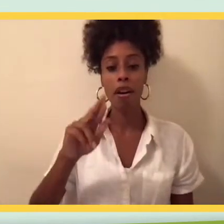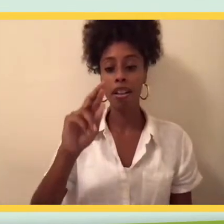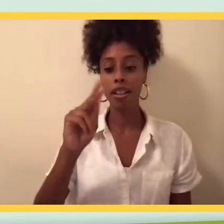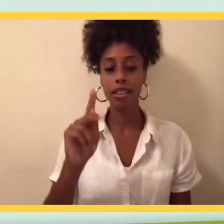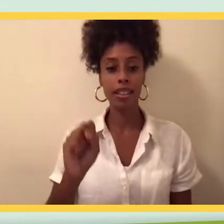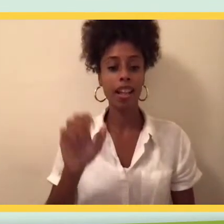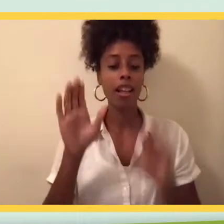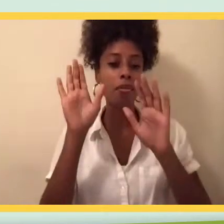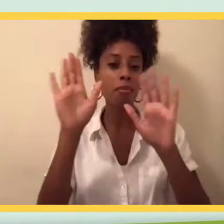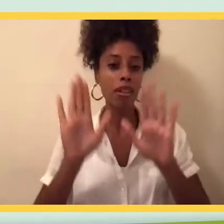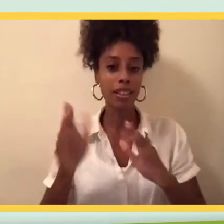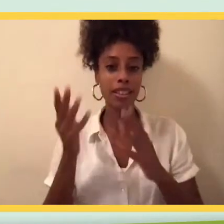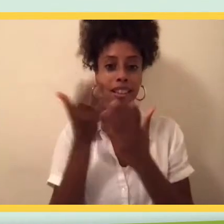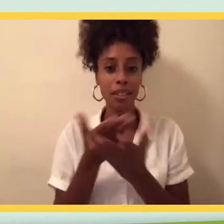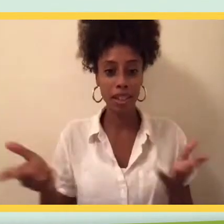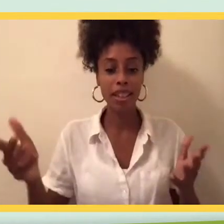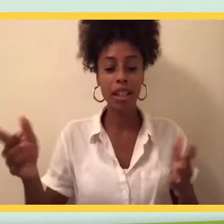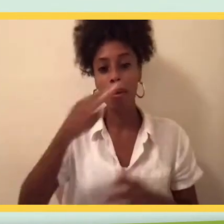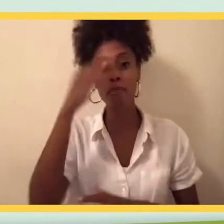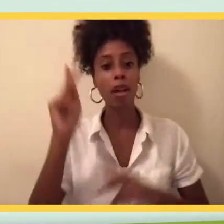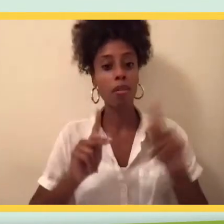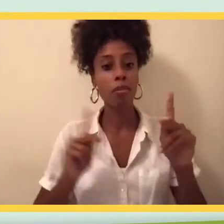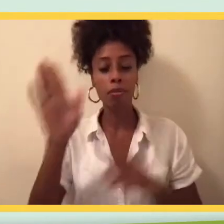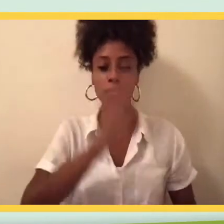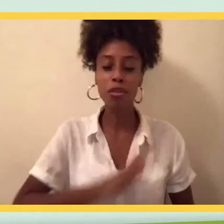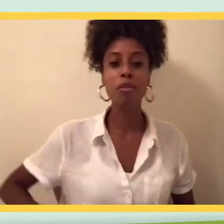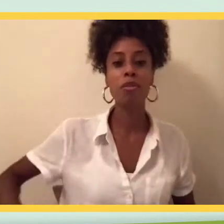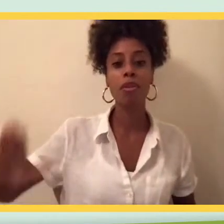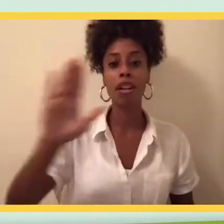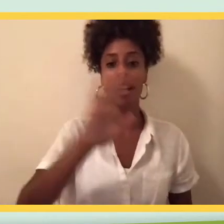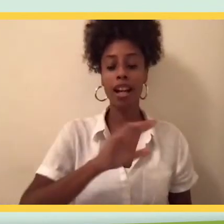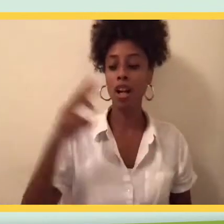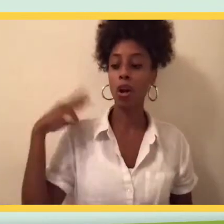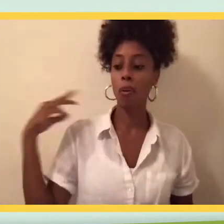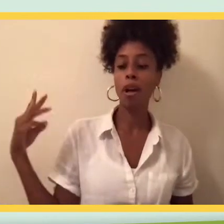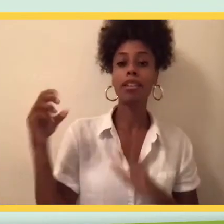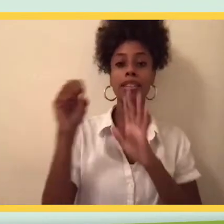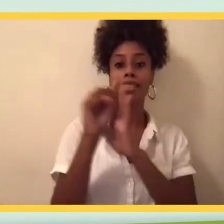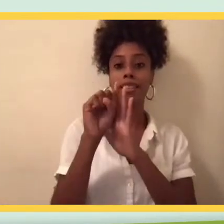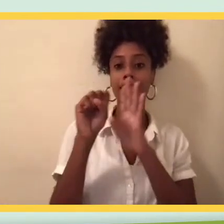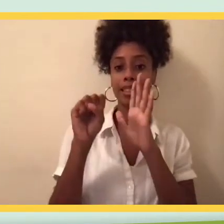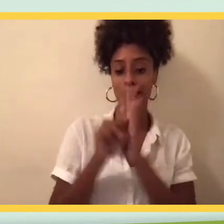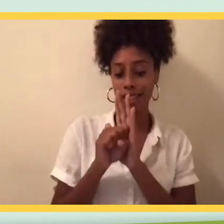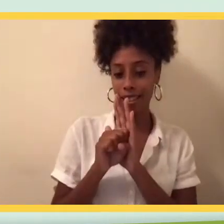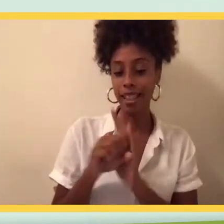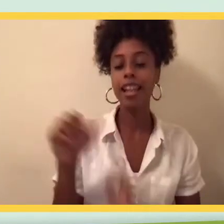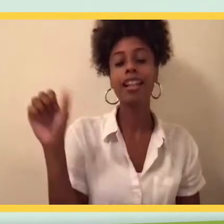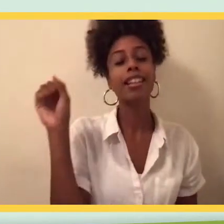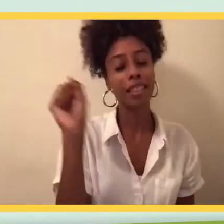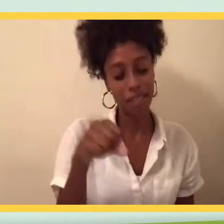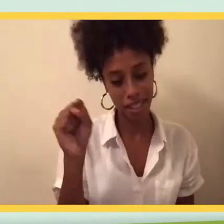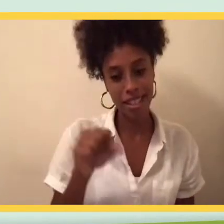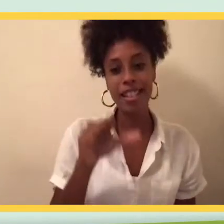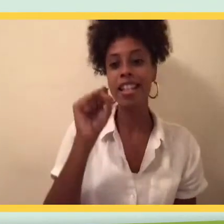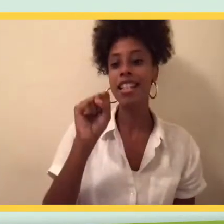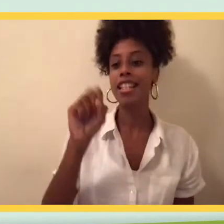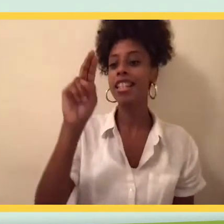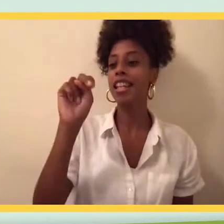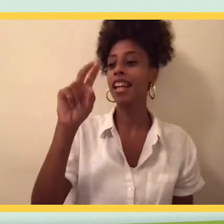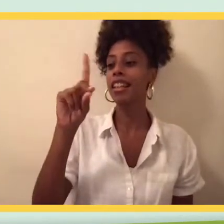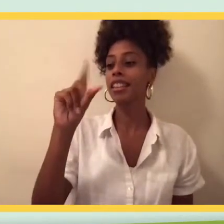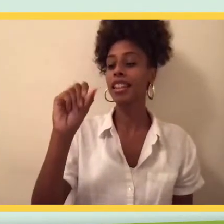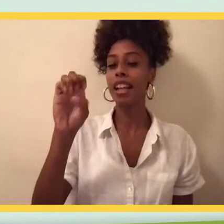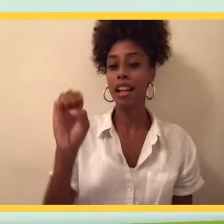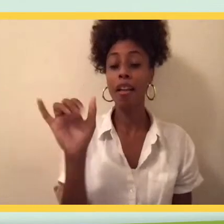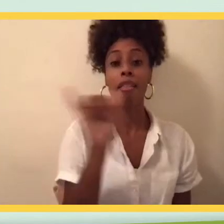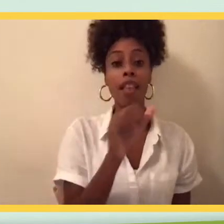over Washington state. And yes, it is Sundae, like ice cream. So what flavors of